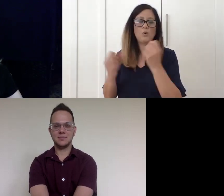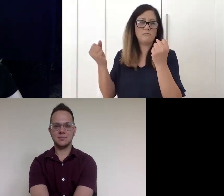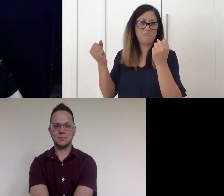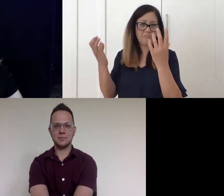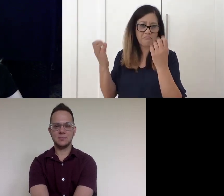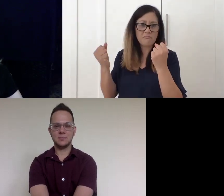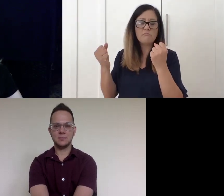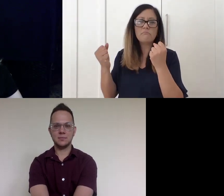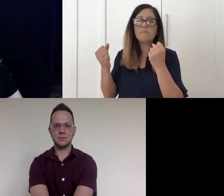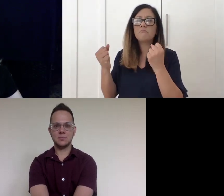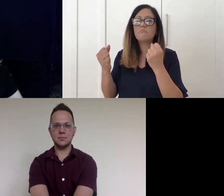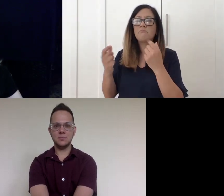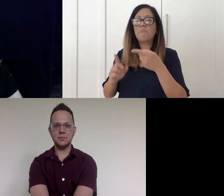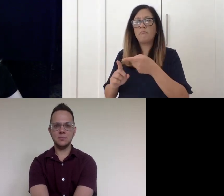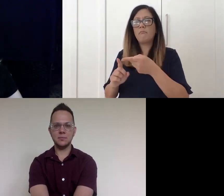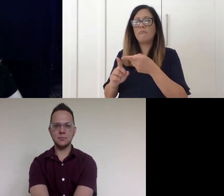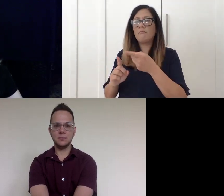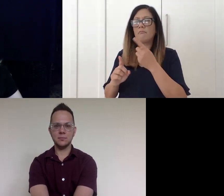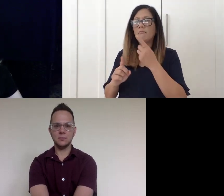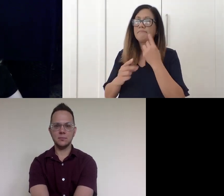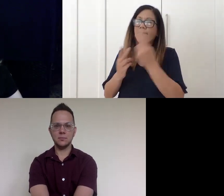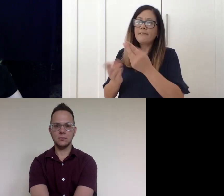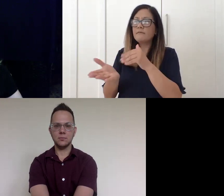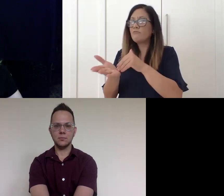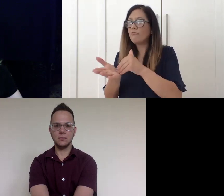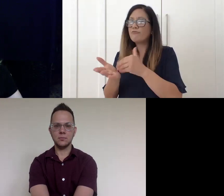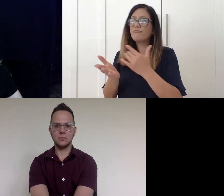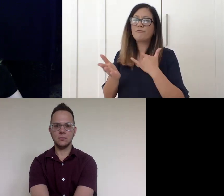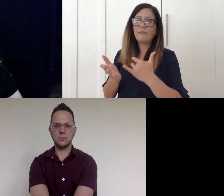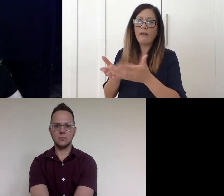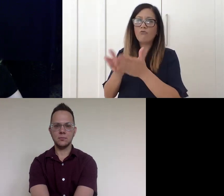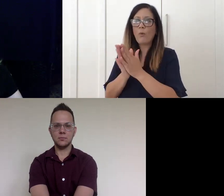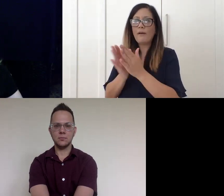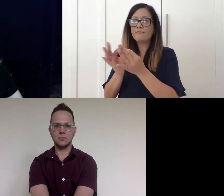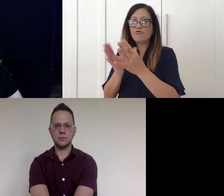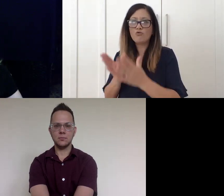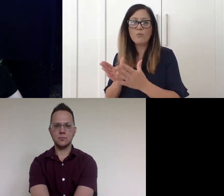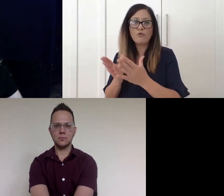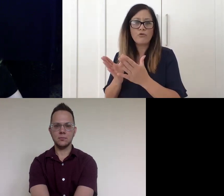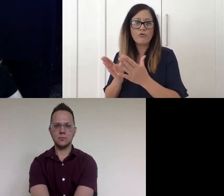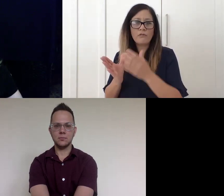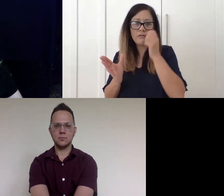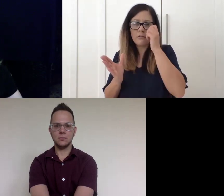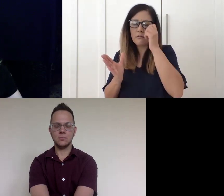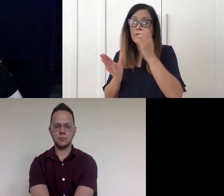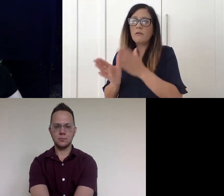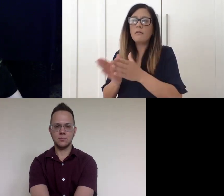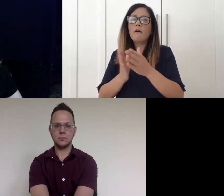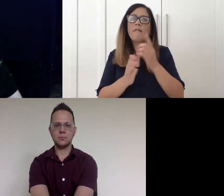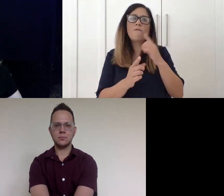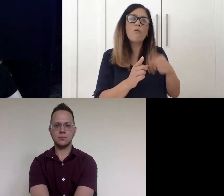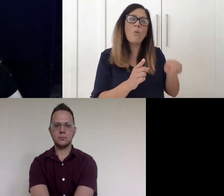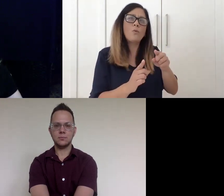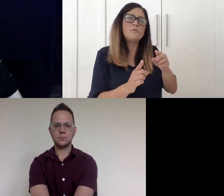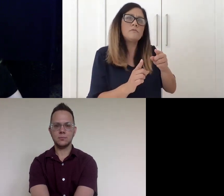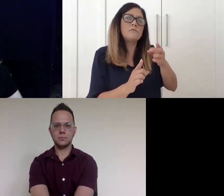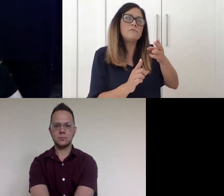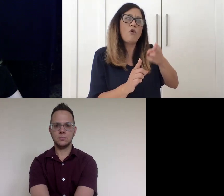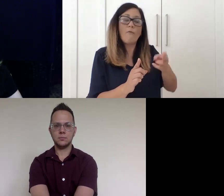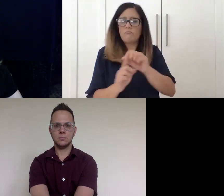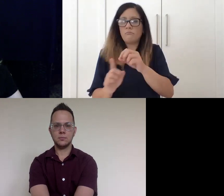So for those deaf people who do use ASL, and they go to visit their doctor, they request an interpreter.